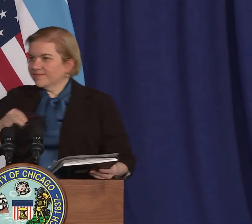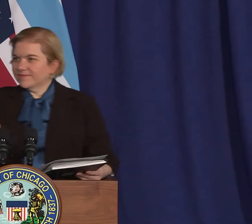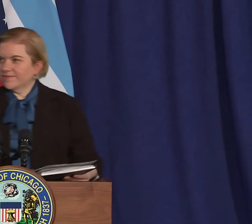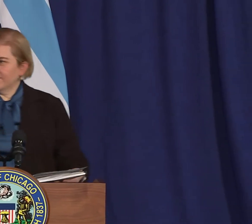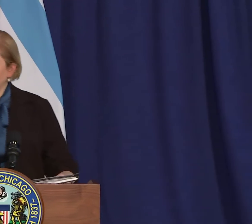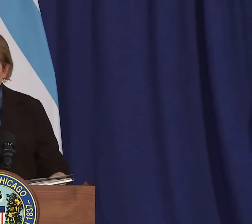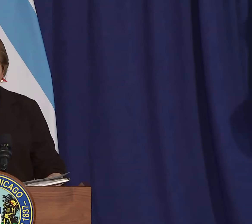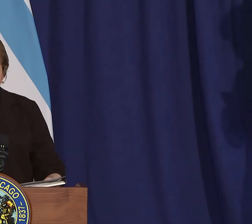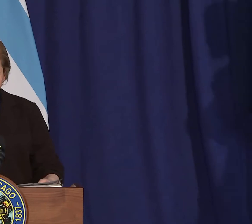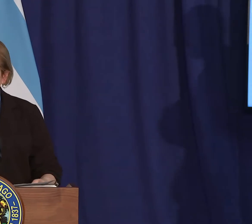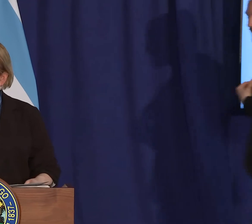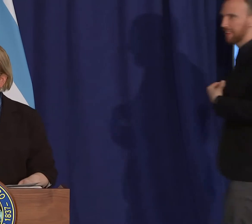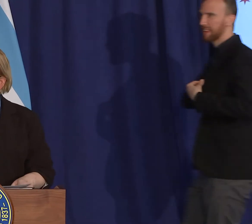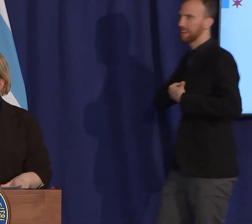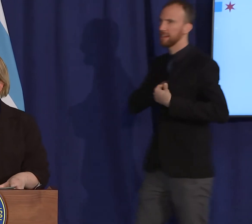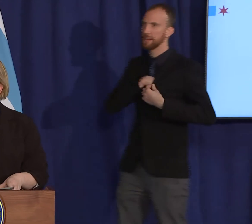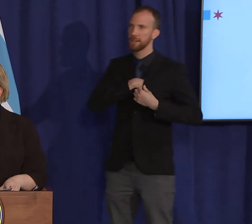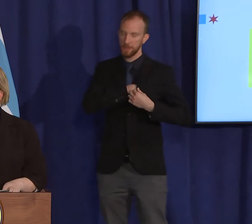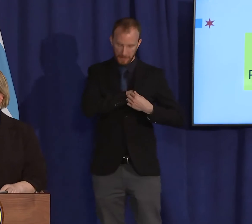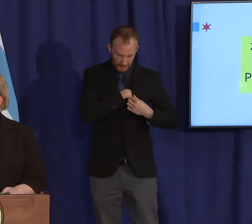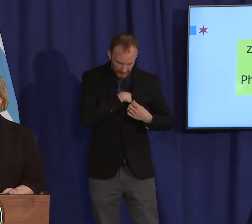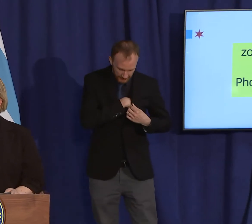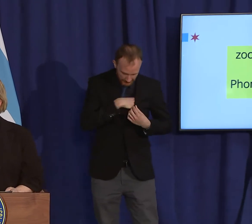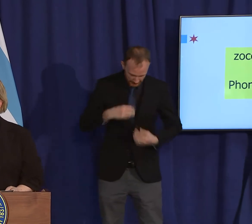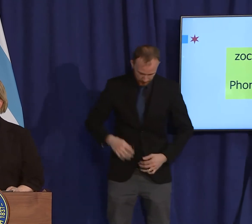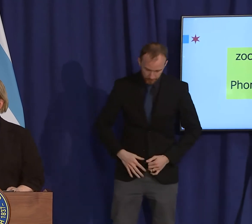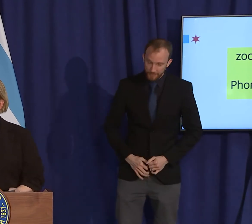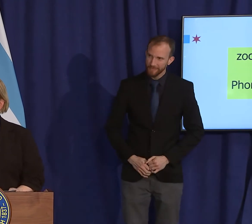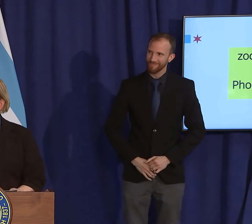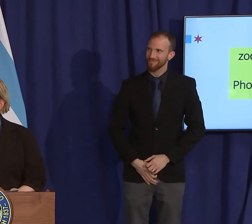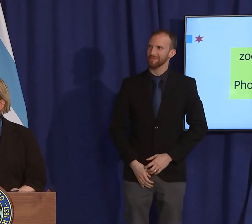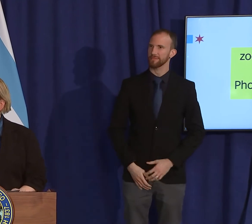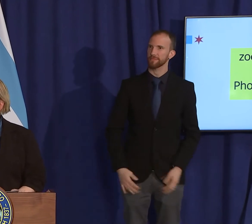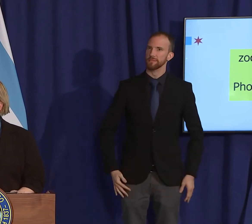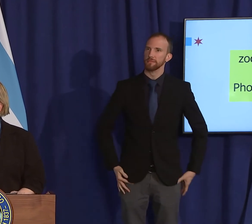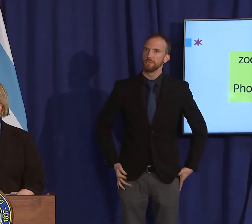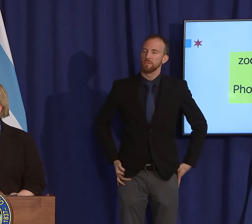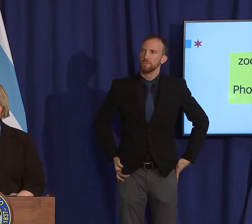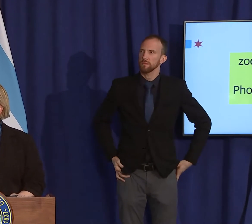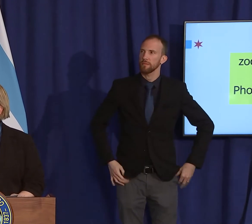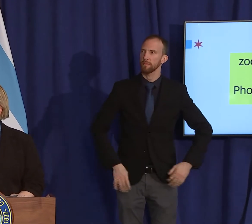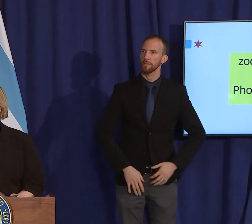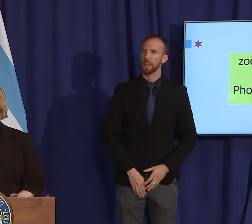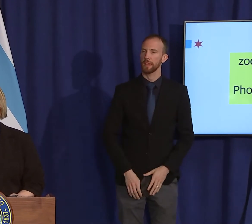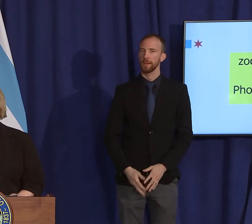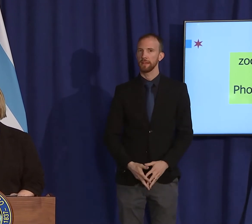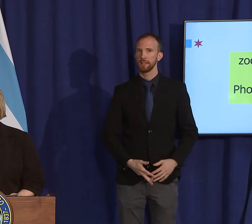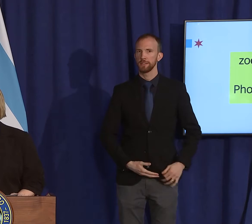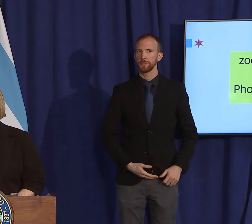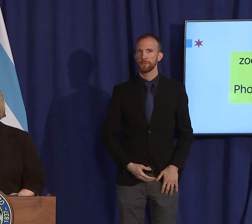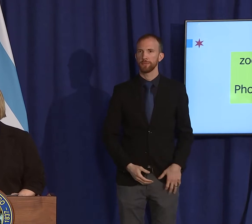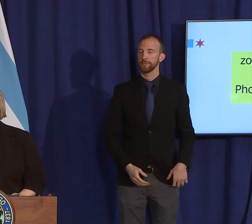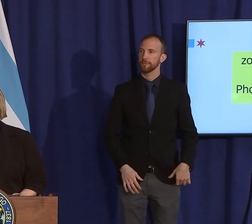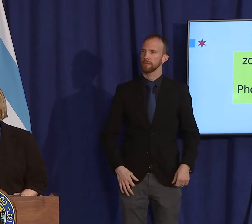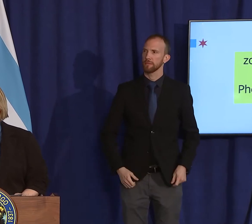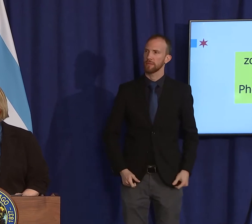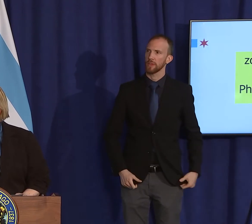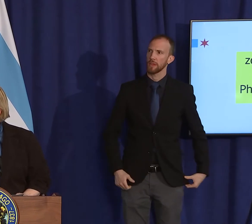I've got some questions here. I'm going to do the pool thing, and then we'll get to the people in the room. First, from the